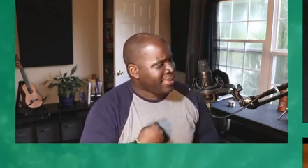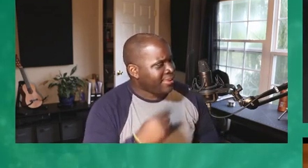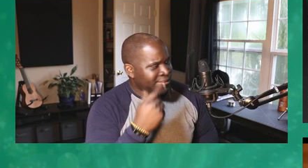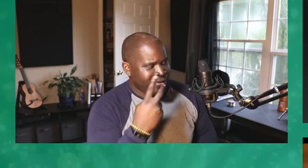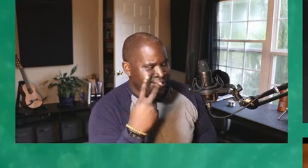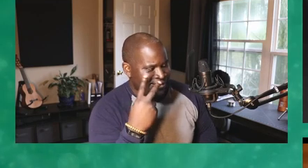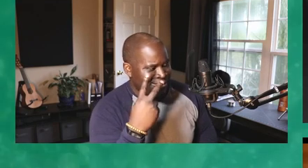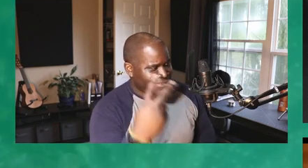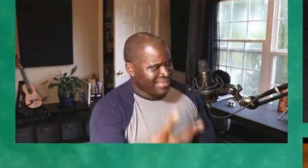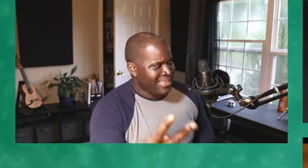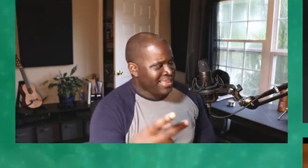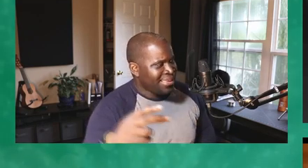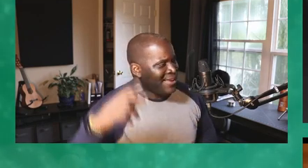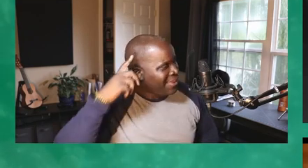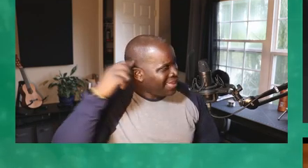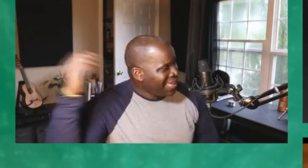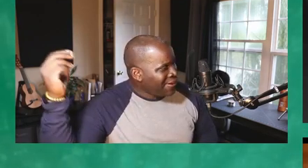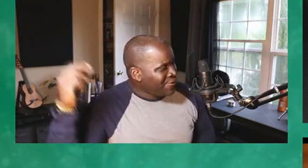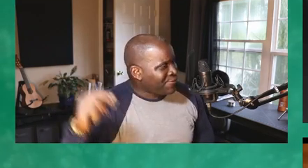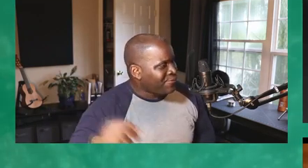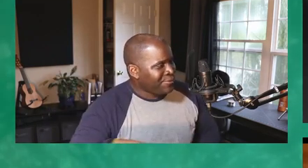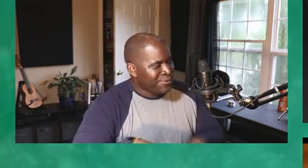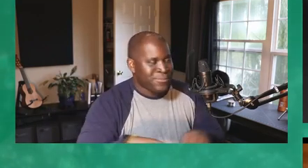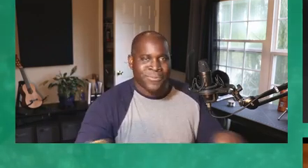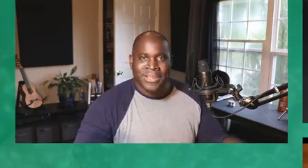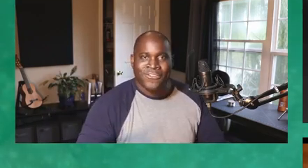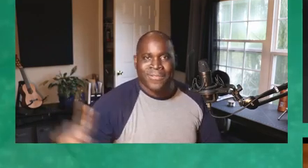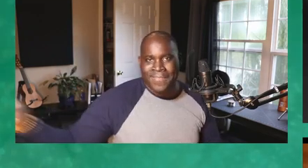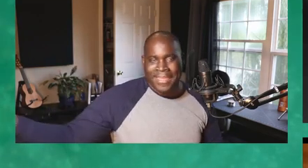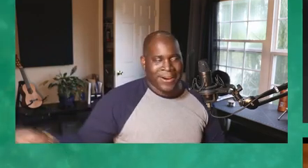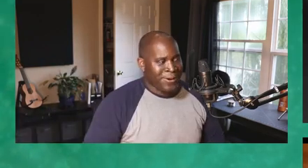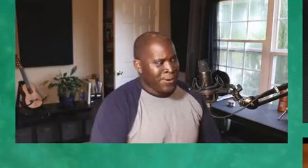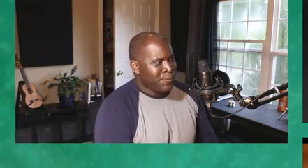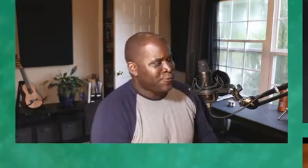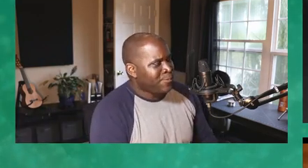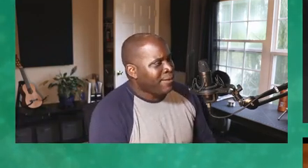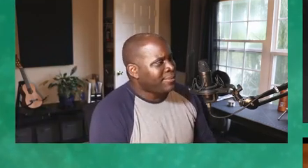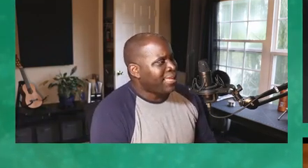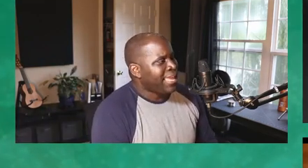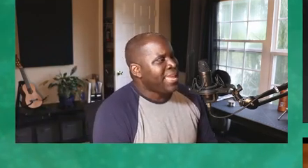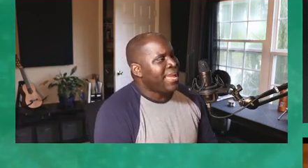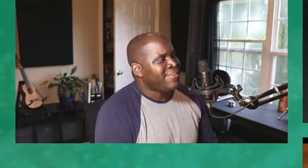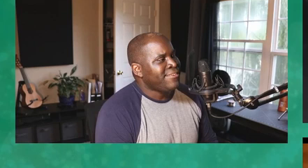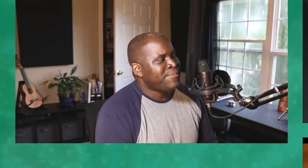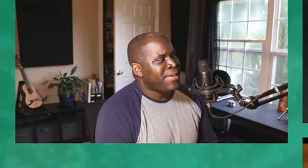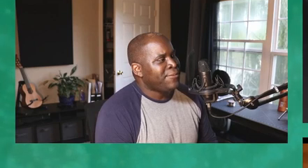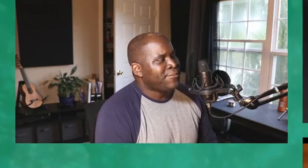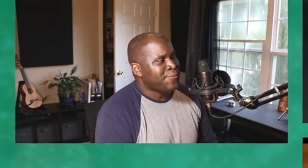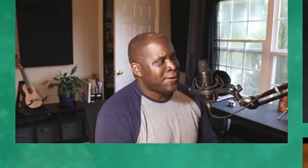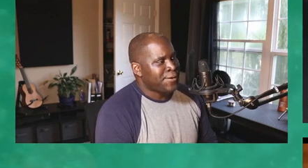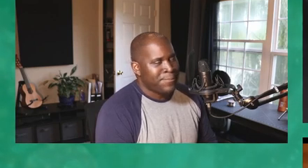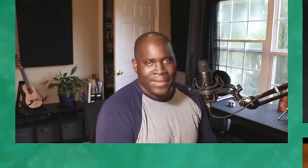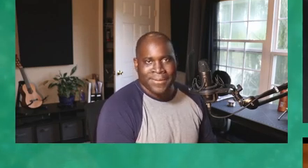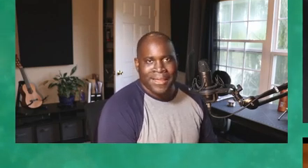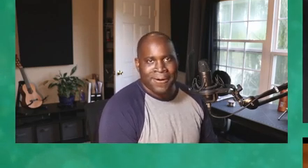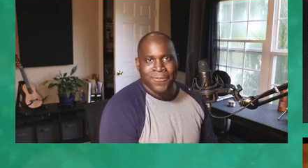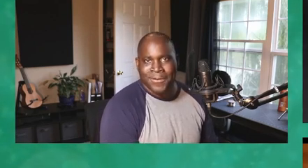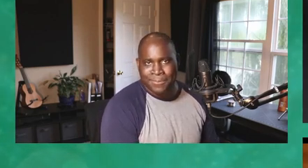I see elf breach there, which is probably like, hey, I see some elves over